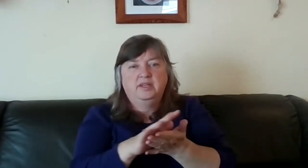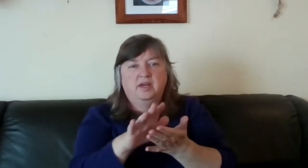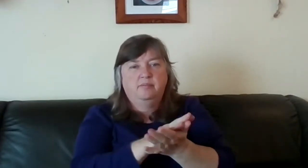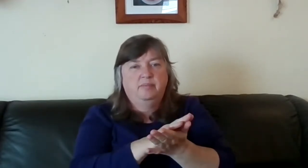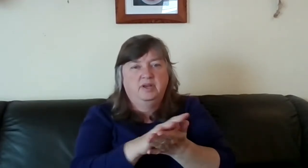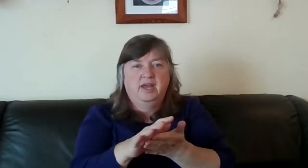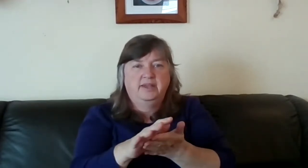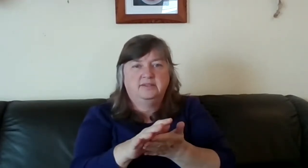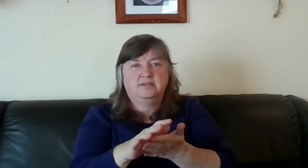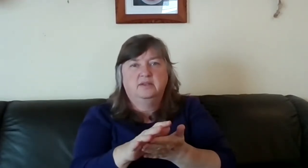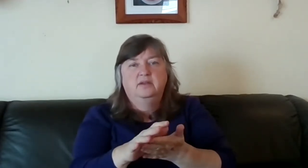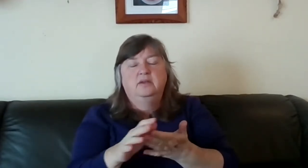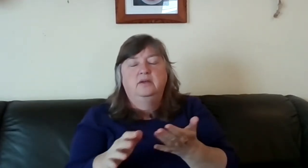cleanup and nice.